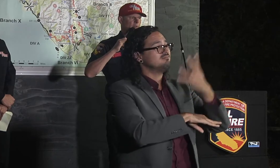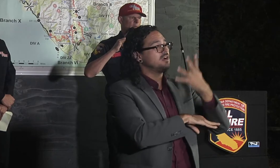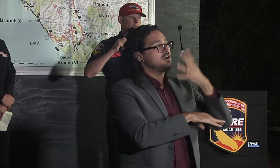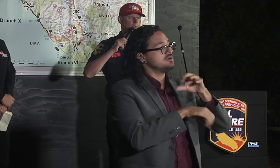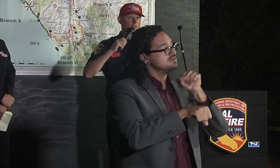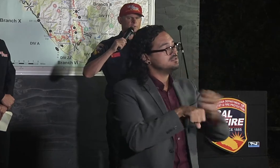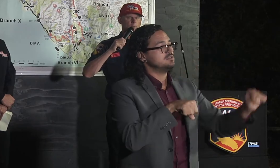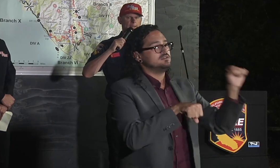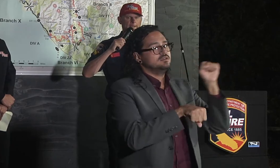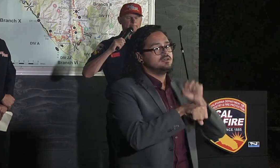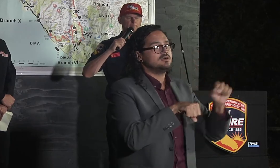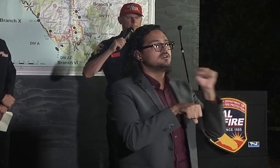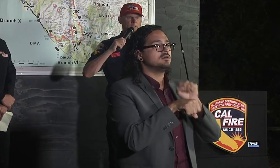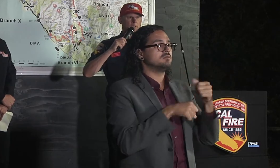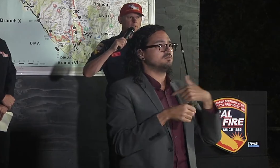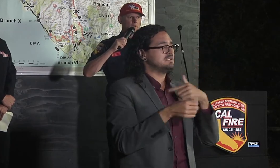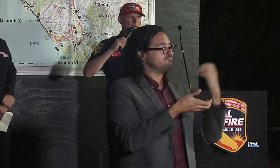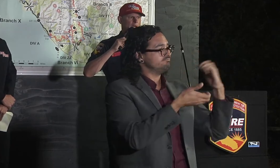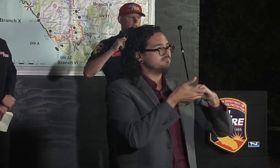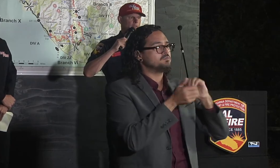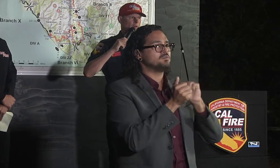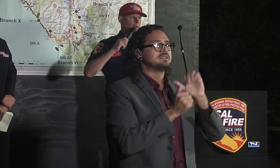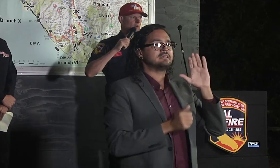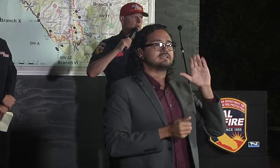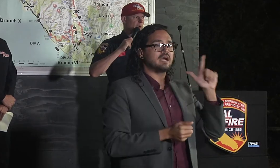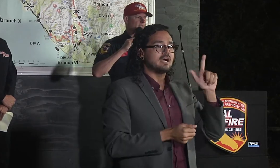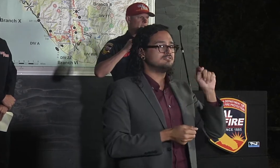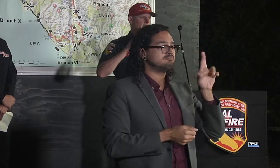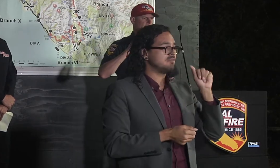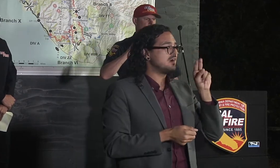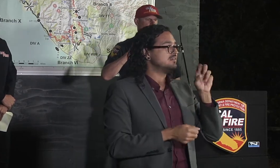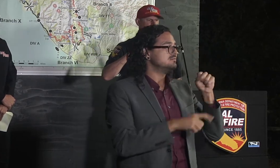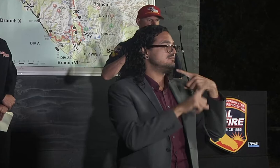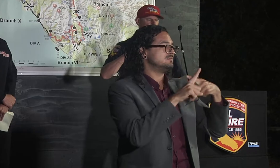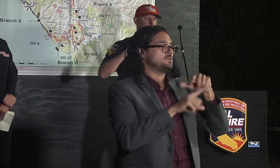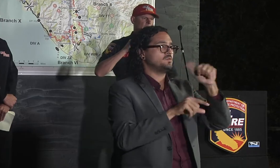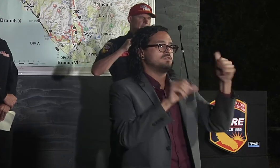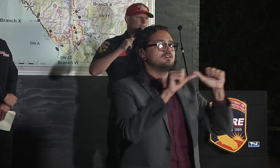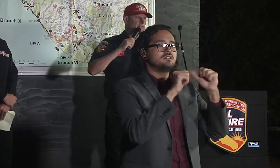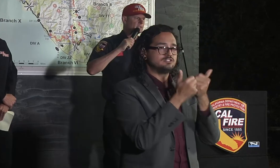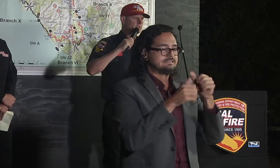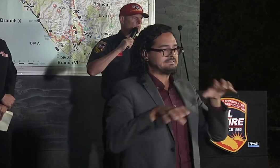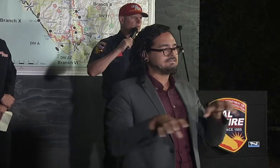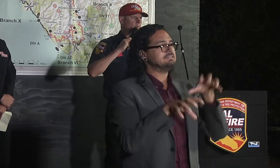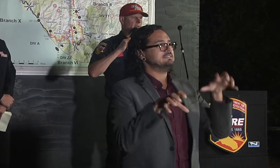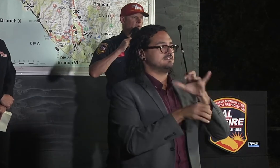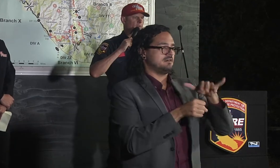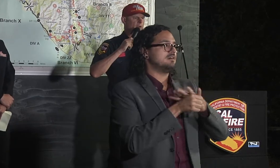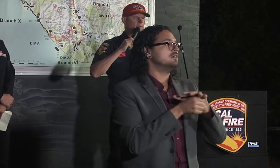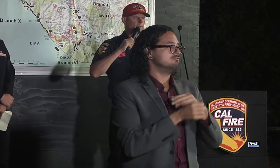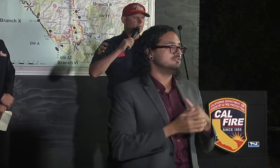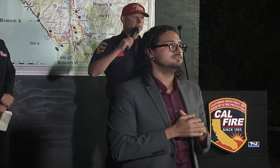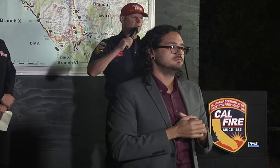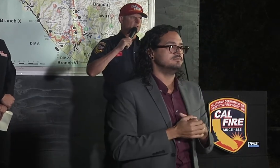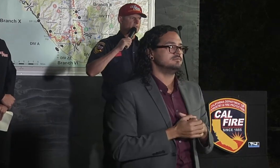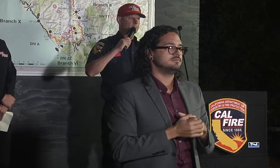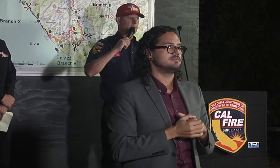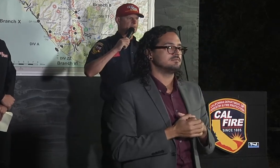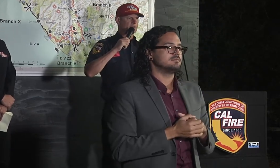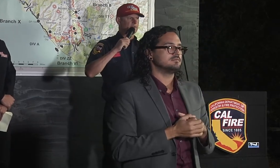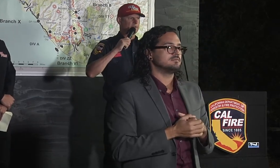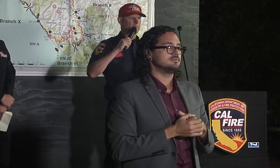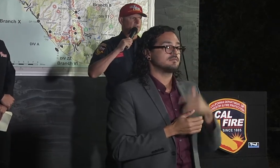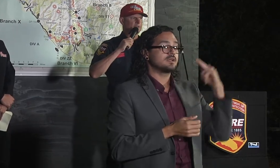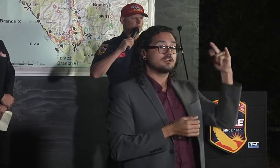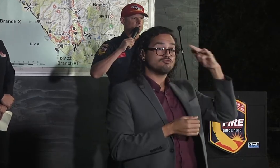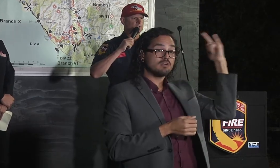and other resources to open that up. Our aircraft, we do still have the 6 water dropping aircraft. We